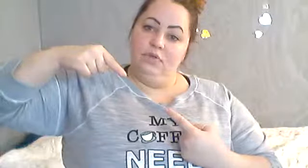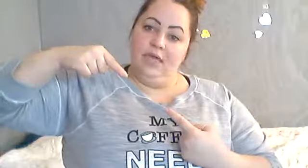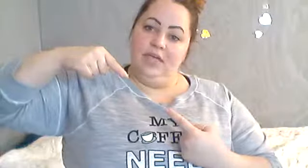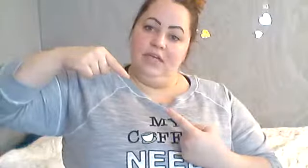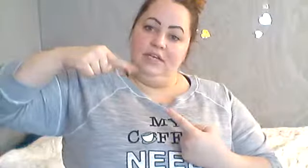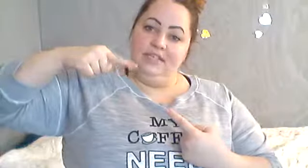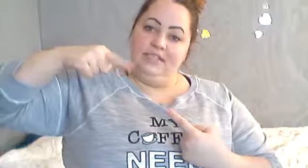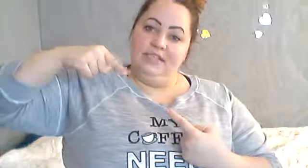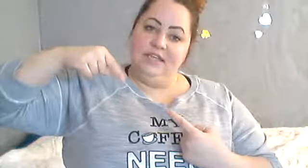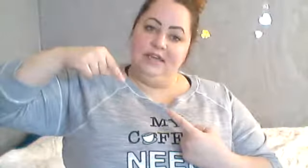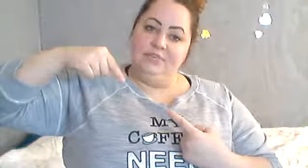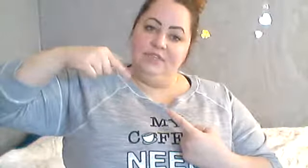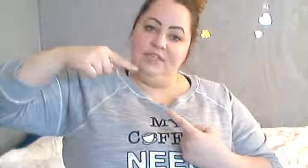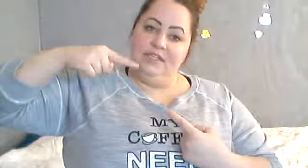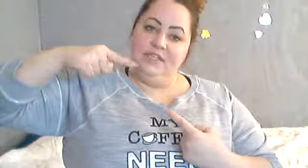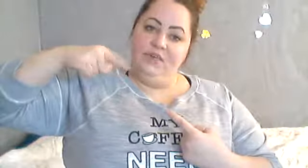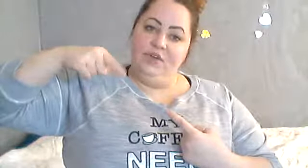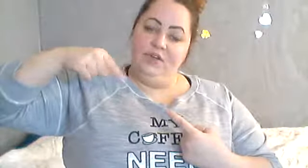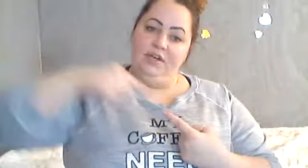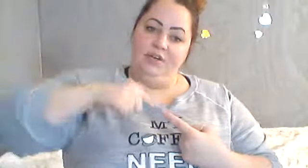Okay, can you guys see that I'm turning this finger here?